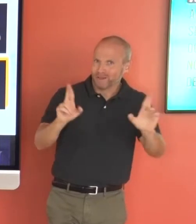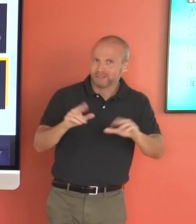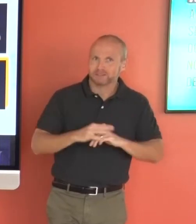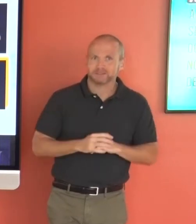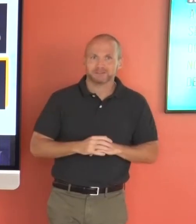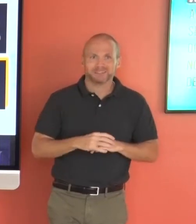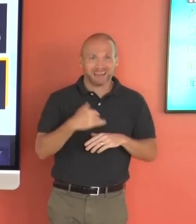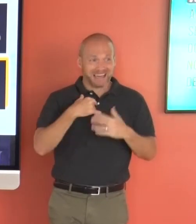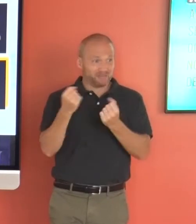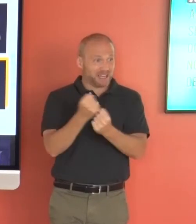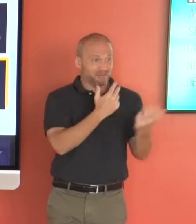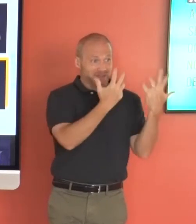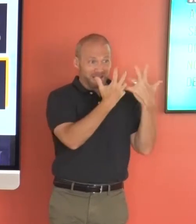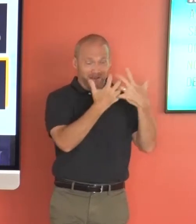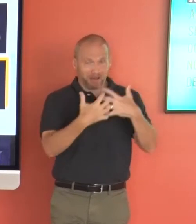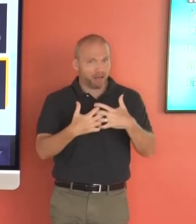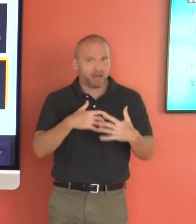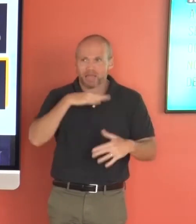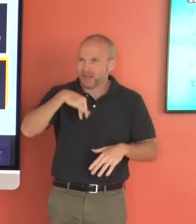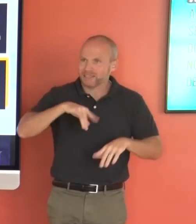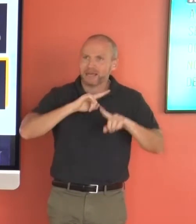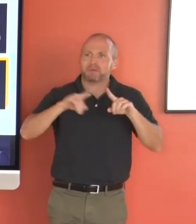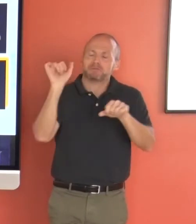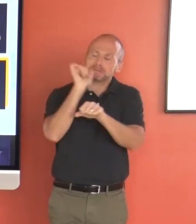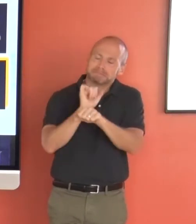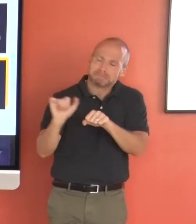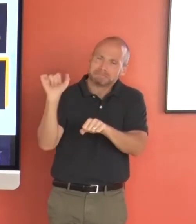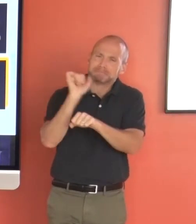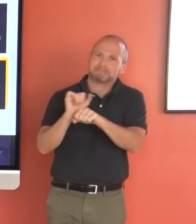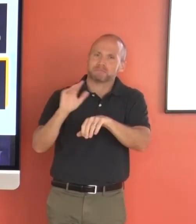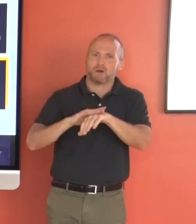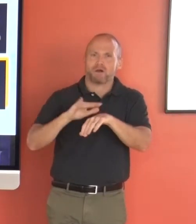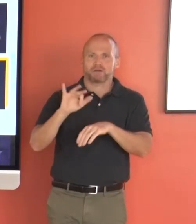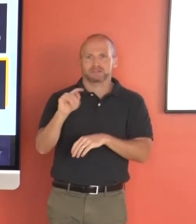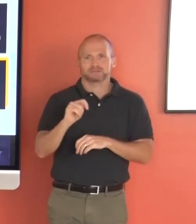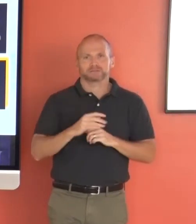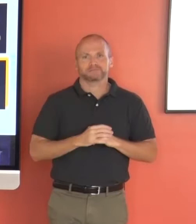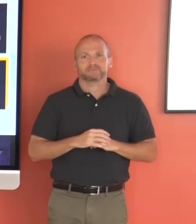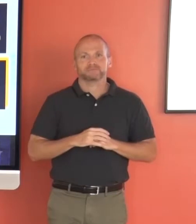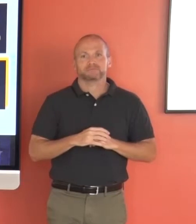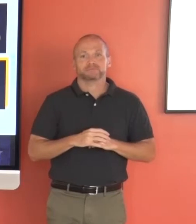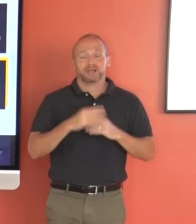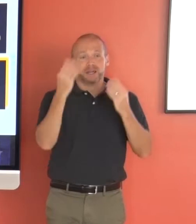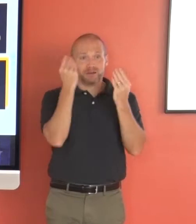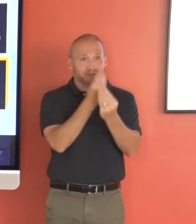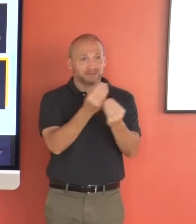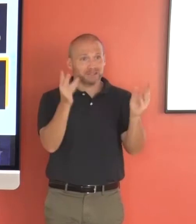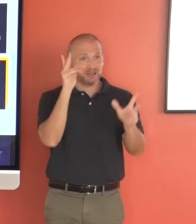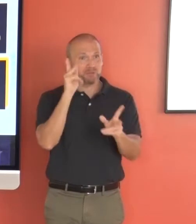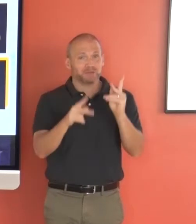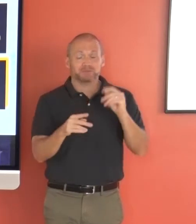out, but we're being intentional about getting there. I always tell people it's important for us.